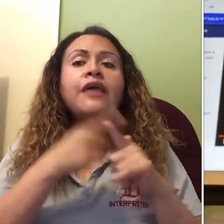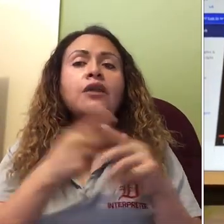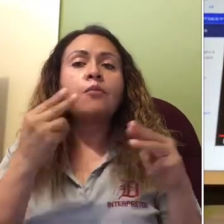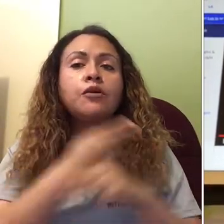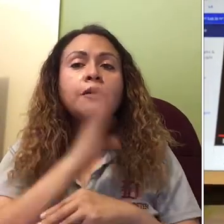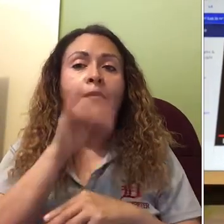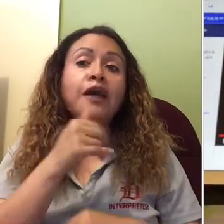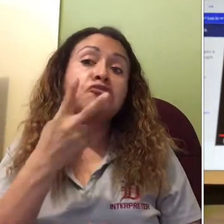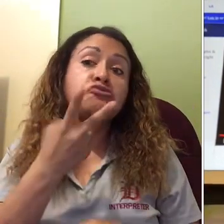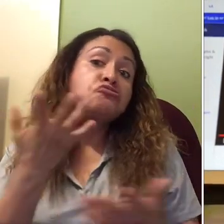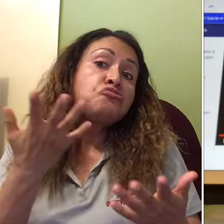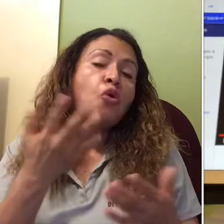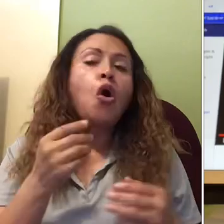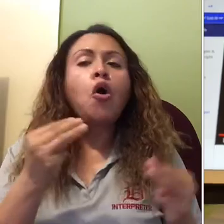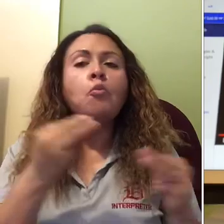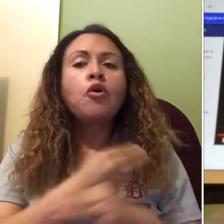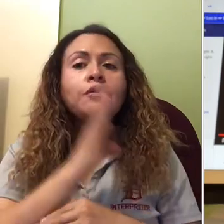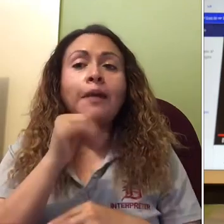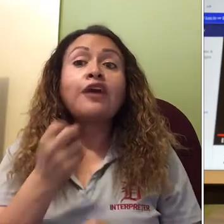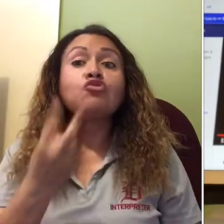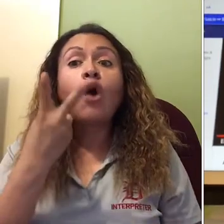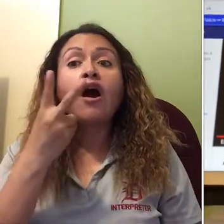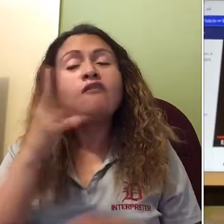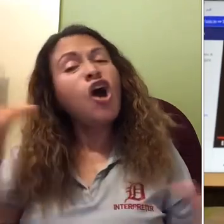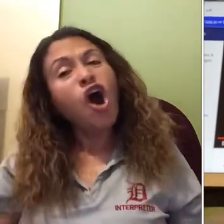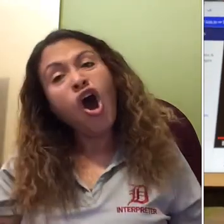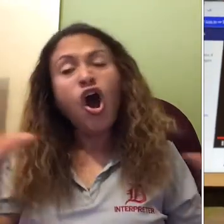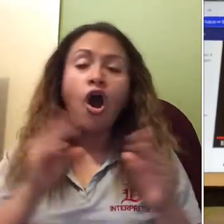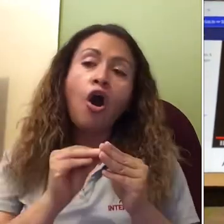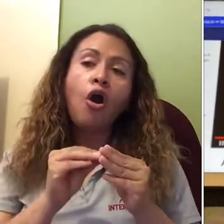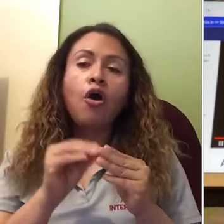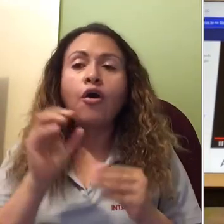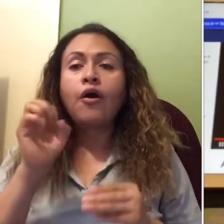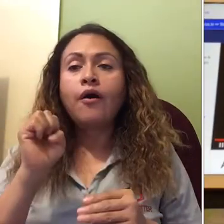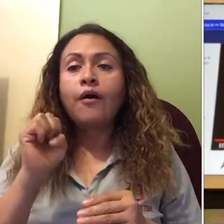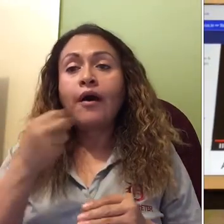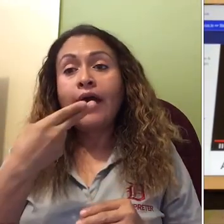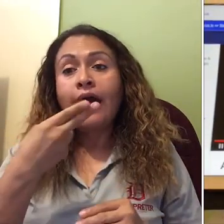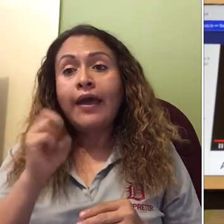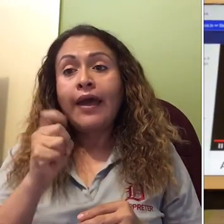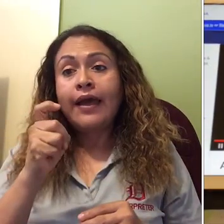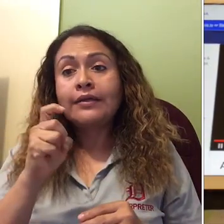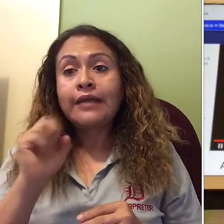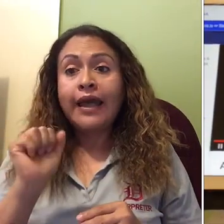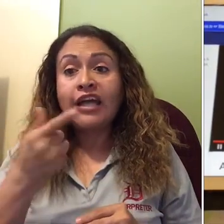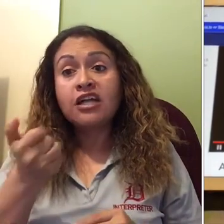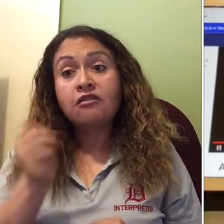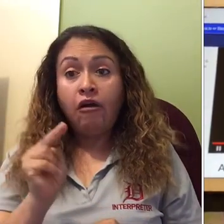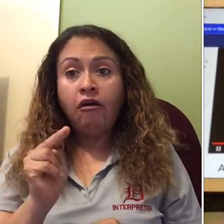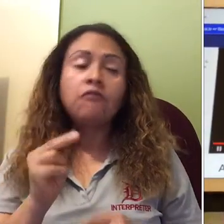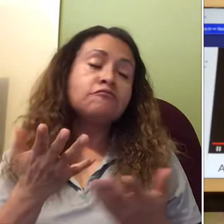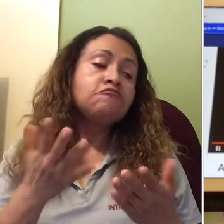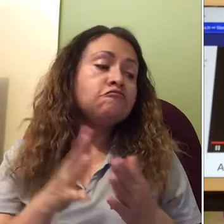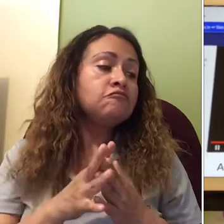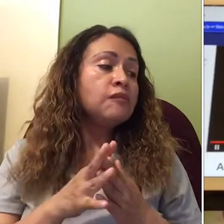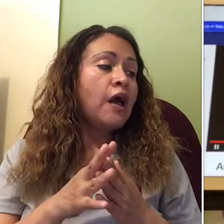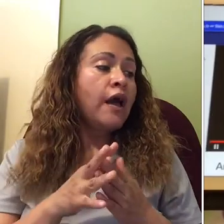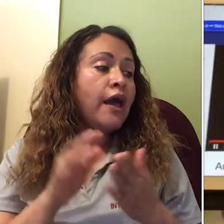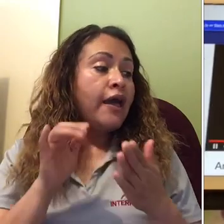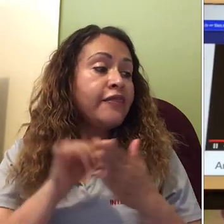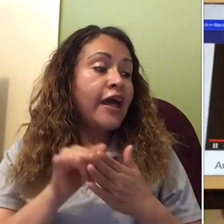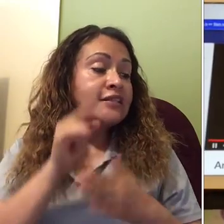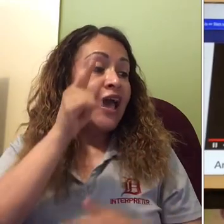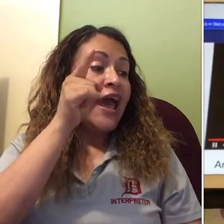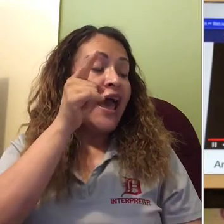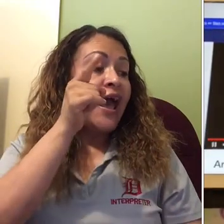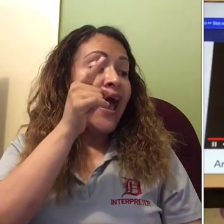this area and multiply by 12 for the entire hexagon. So how do we figure out the area of this thing? Well, this is going to be half of this base